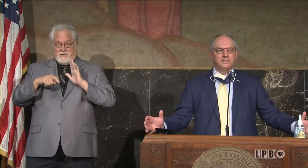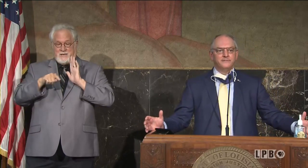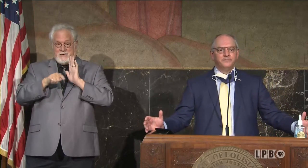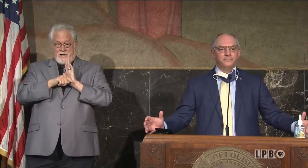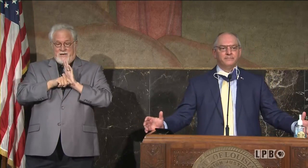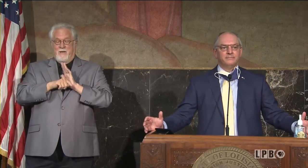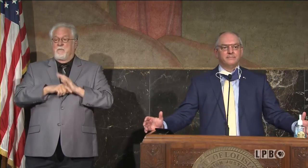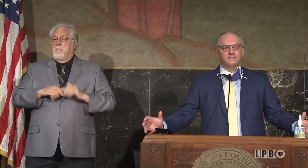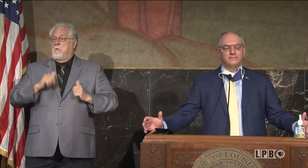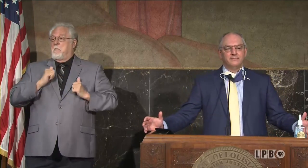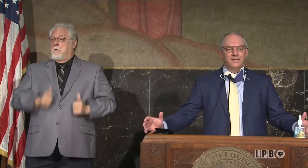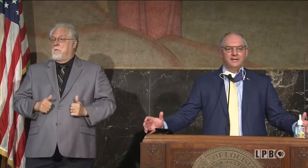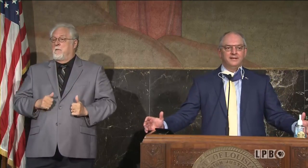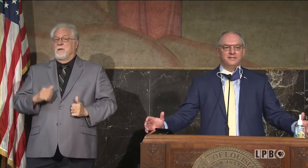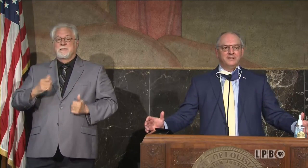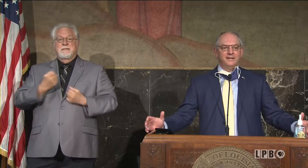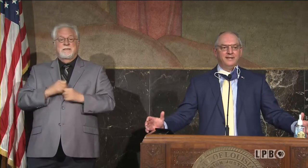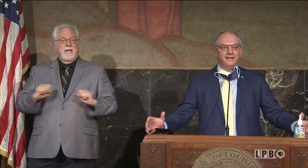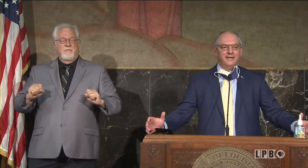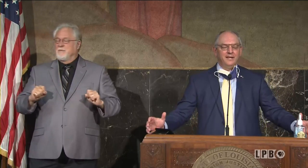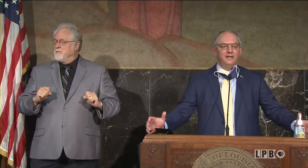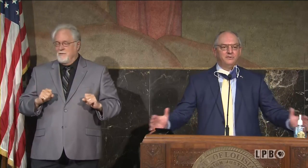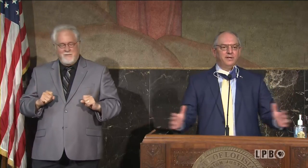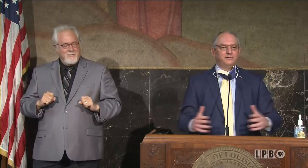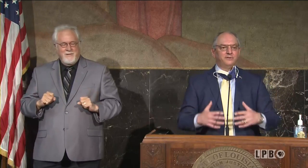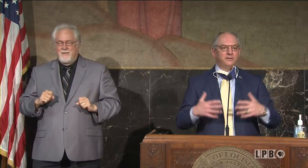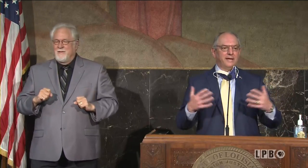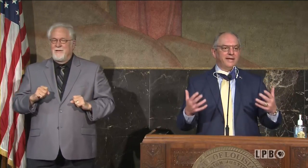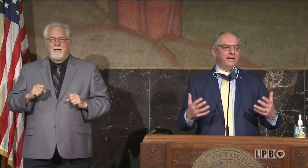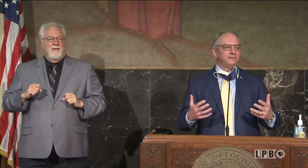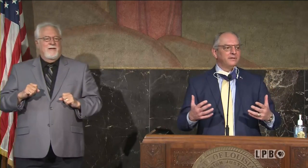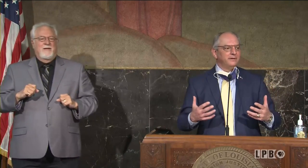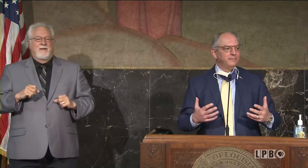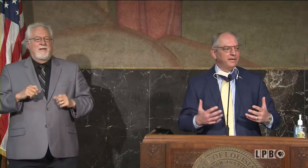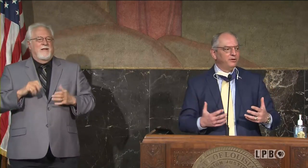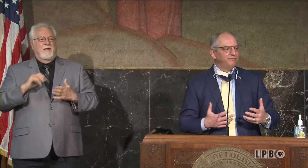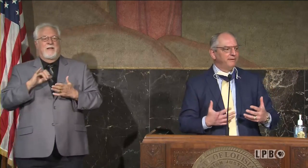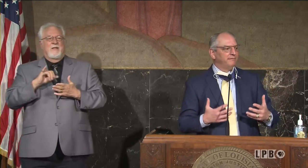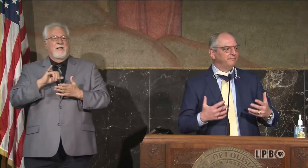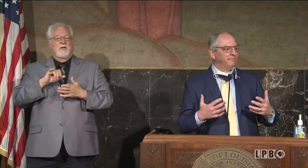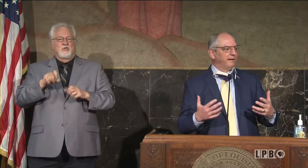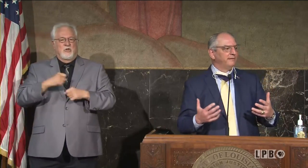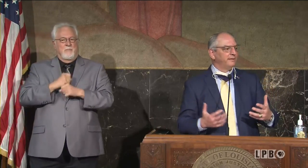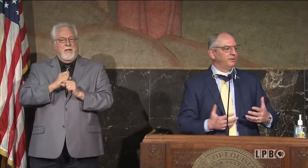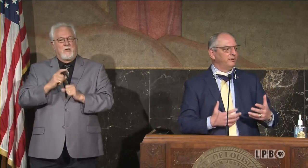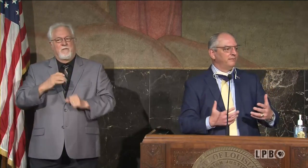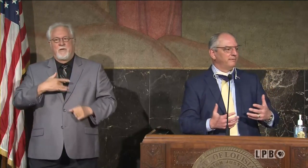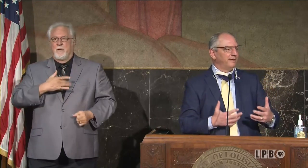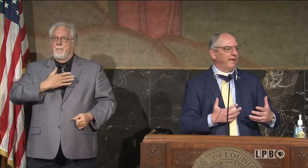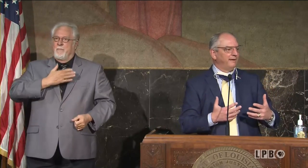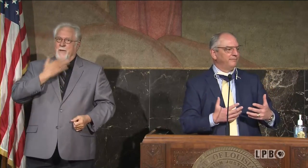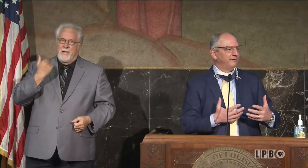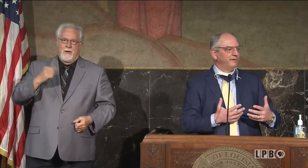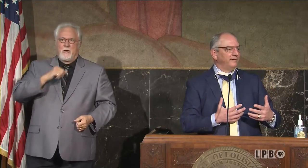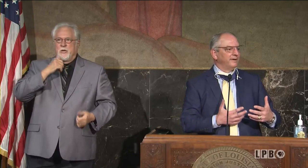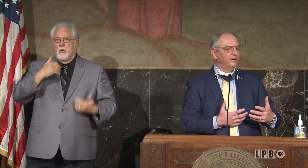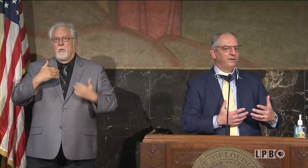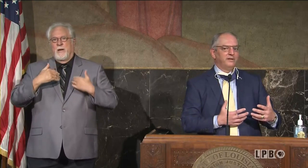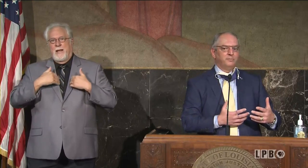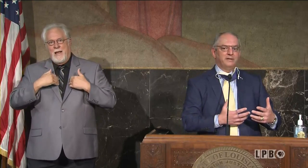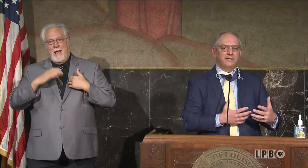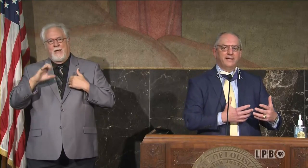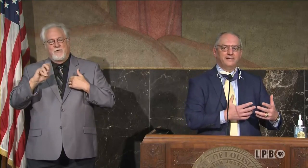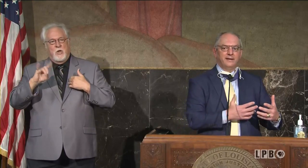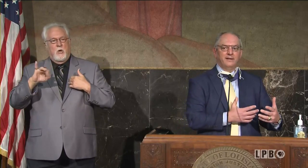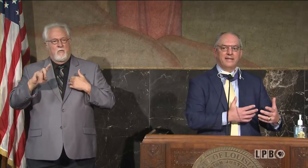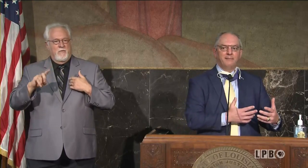test. It doesn't. It should, I guess, make you feel better that you don't have COVID